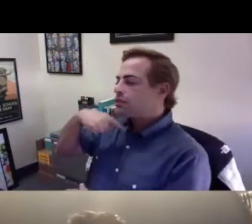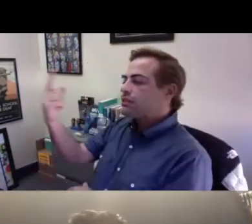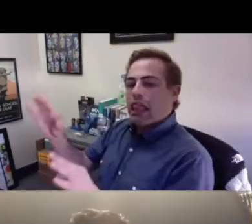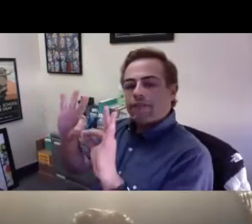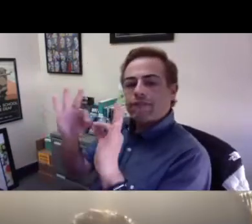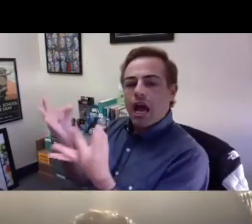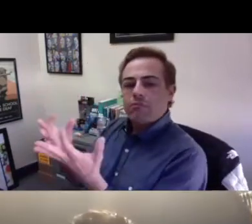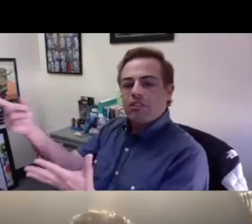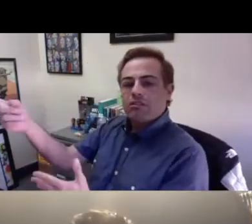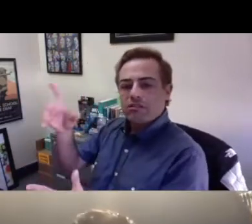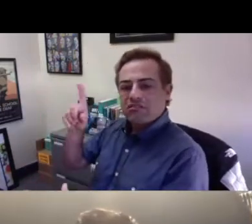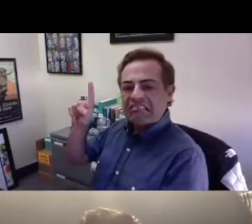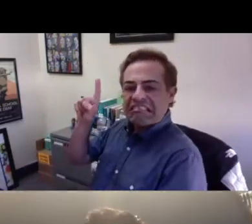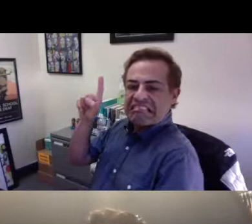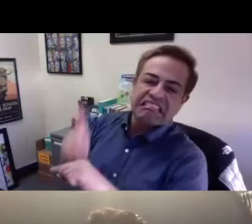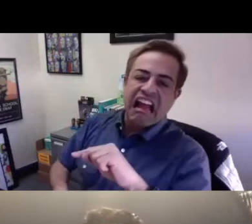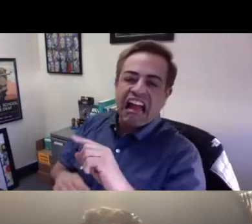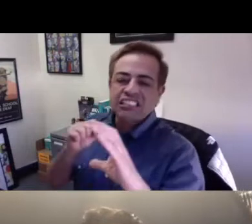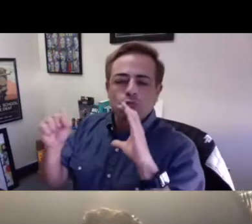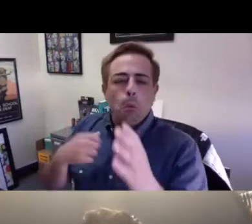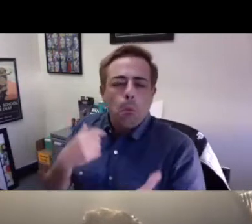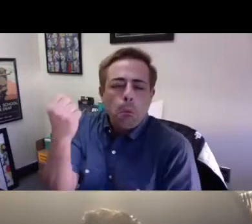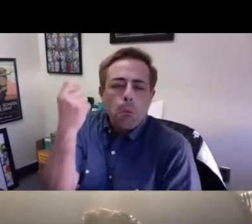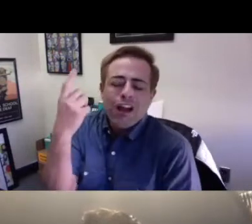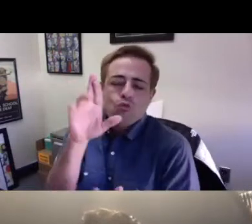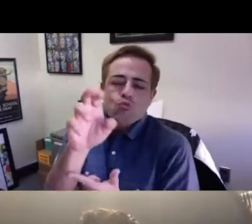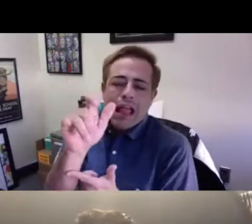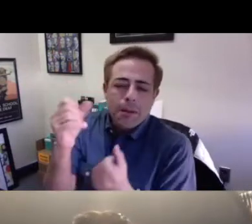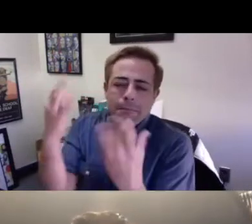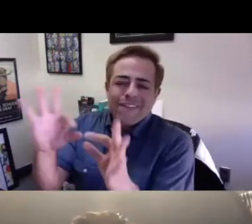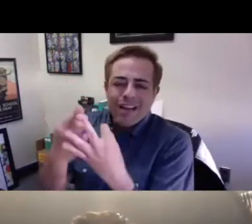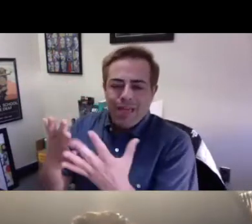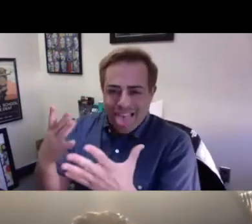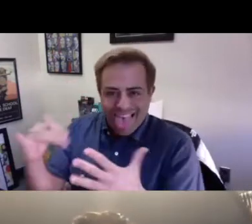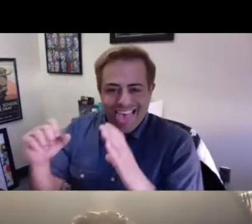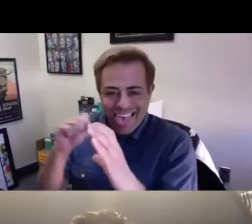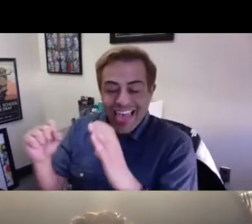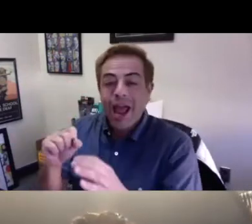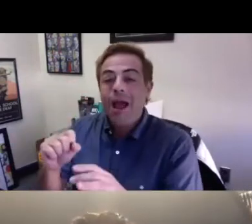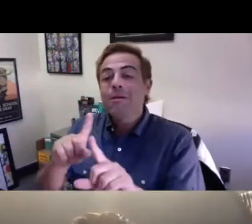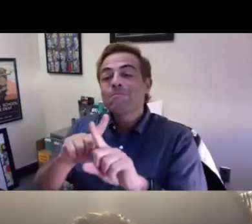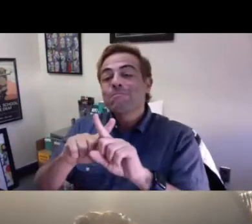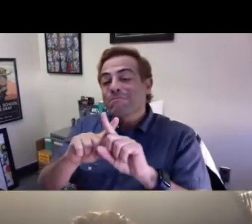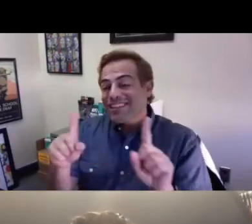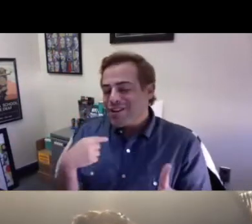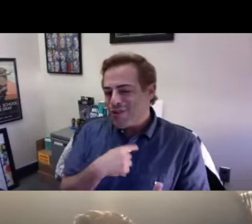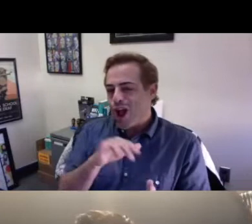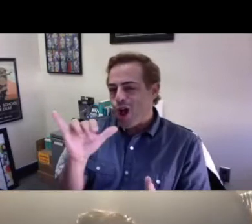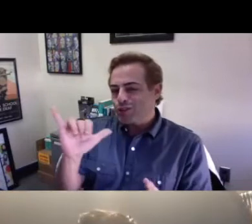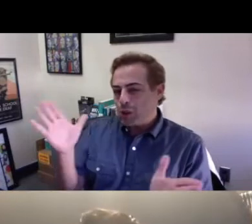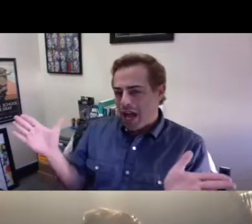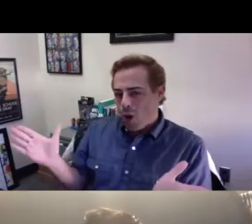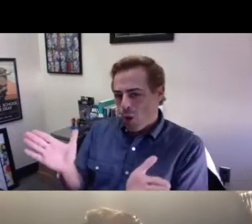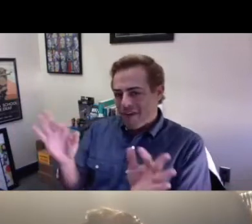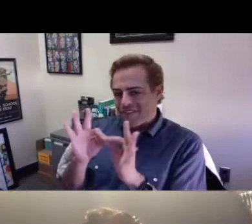clear at the same time. So I'm not saying you know, a lot of families do use